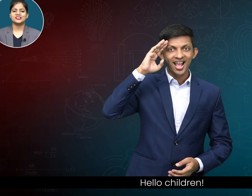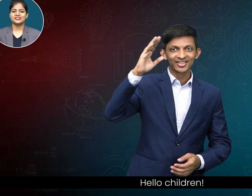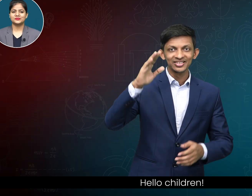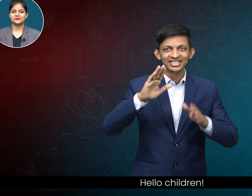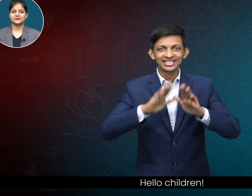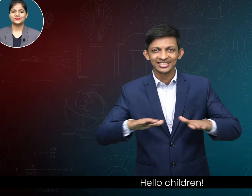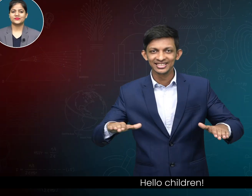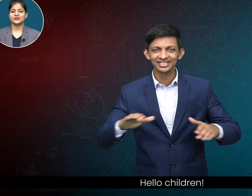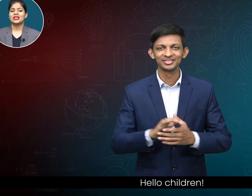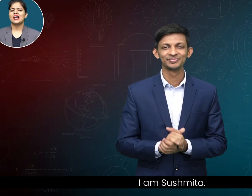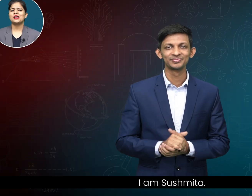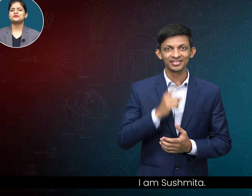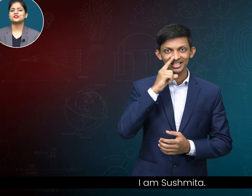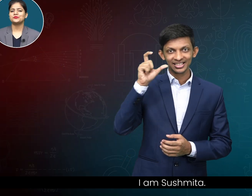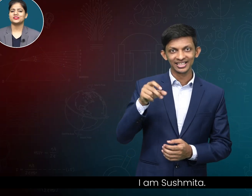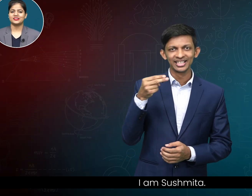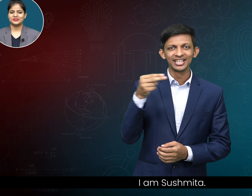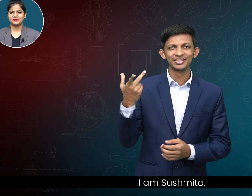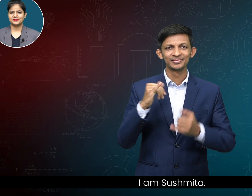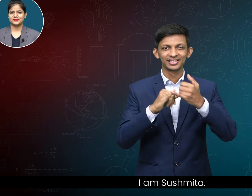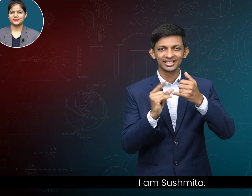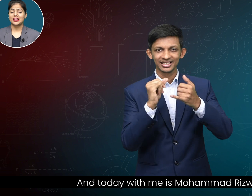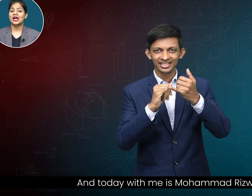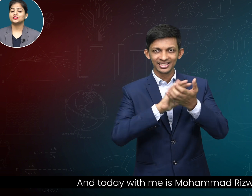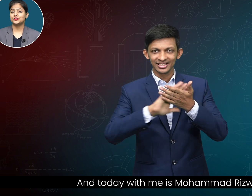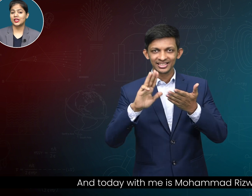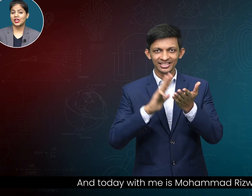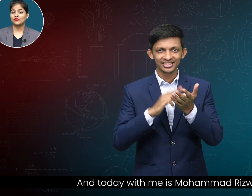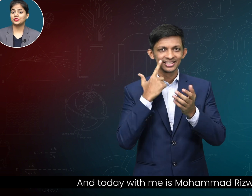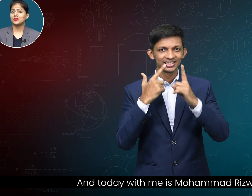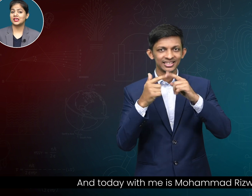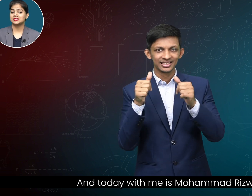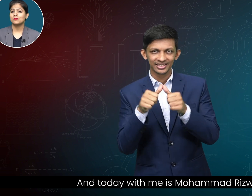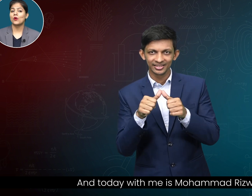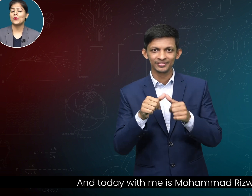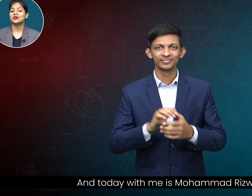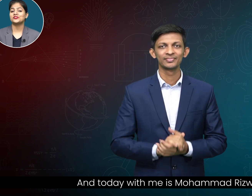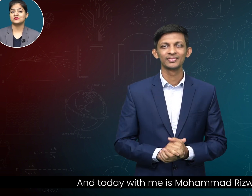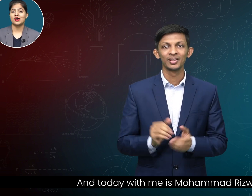children, I am Shushmita and today with me is Mohammad Rizwan.